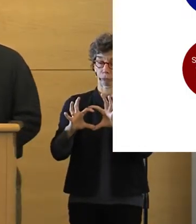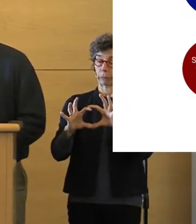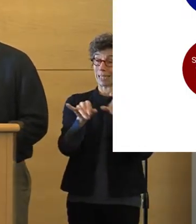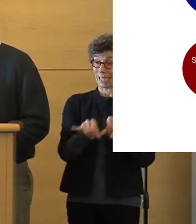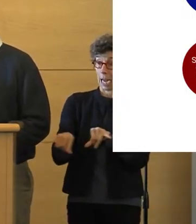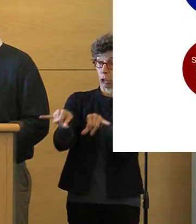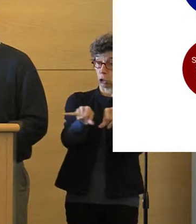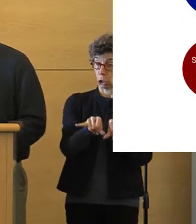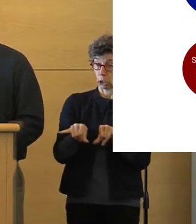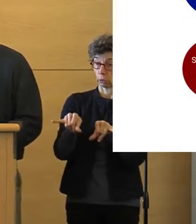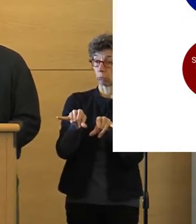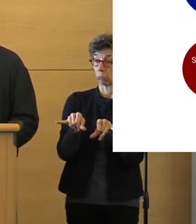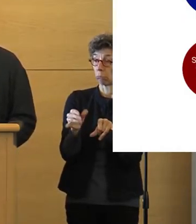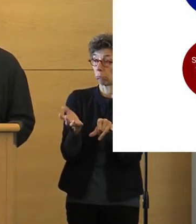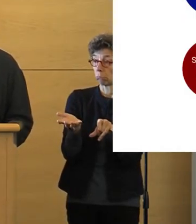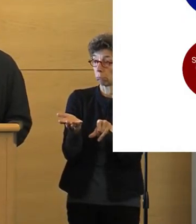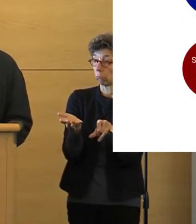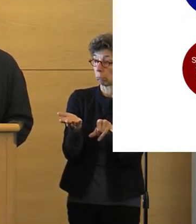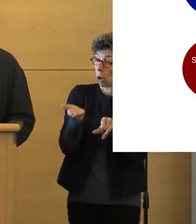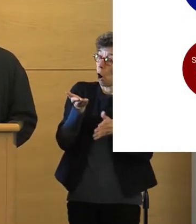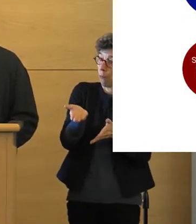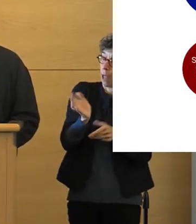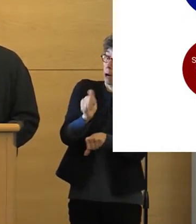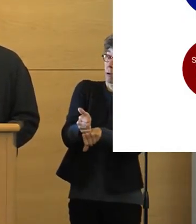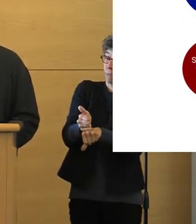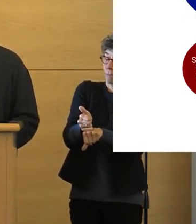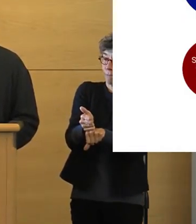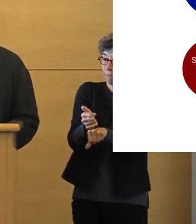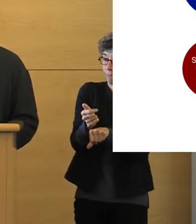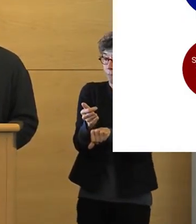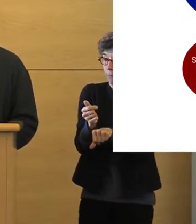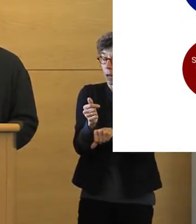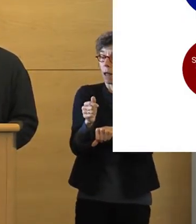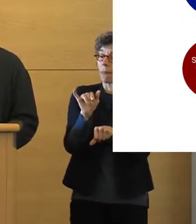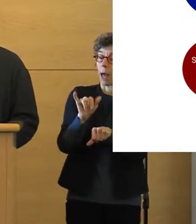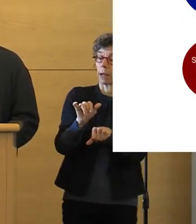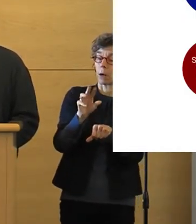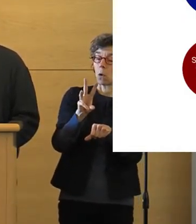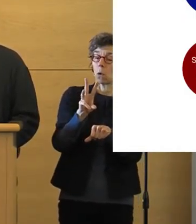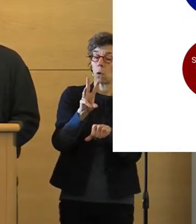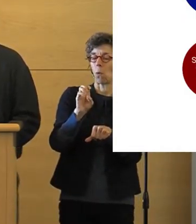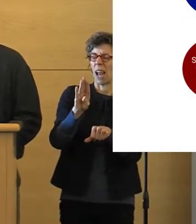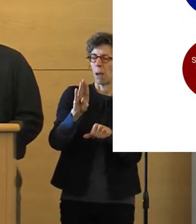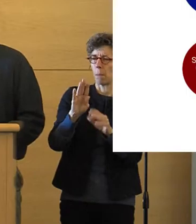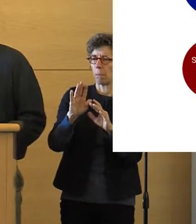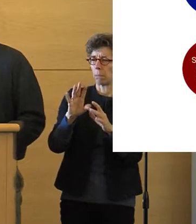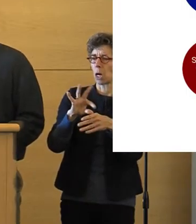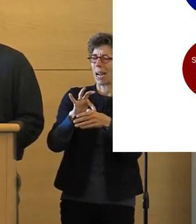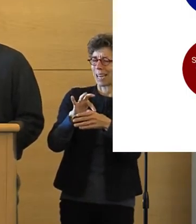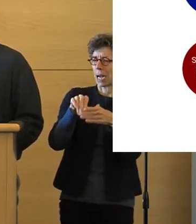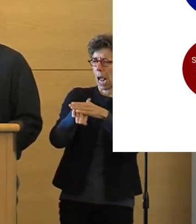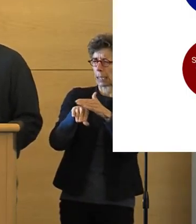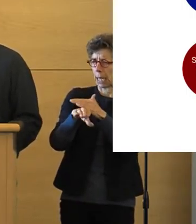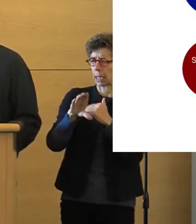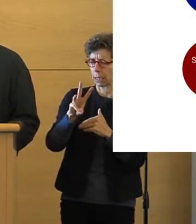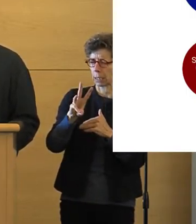Software and operating systems, Adobe Acrobat, Adobe Acrobat Pro, they provide that accessibility